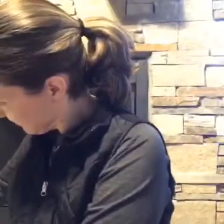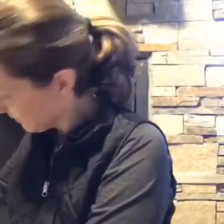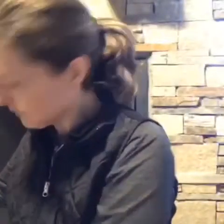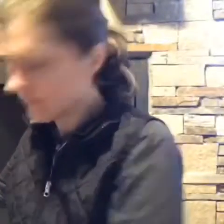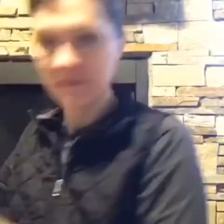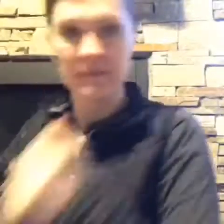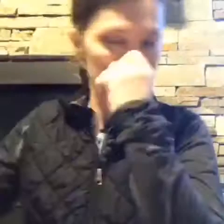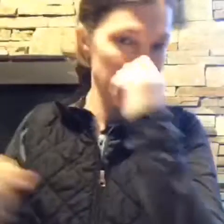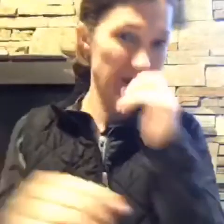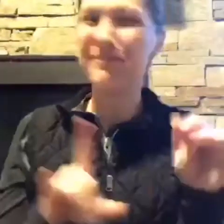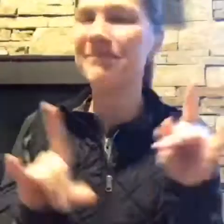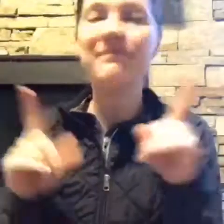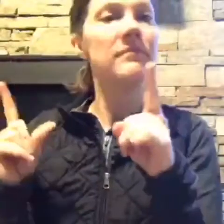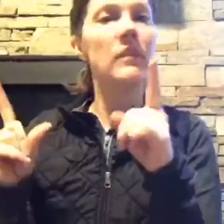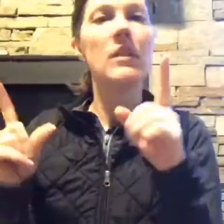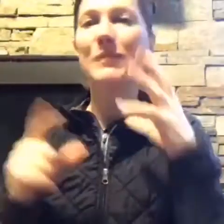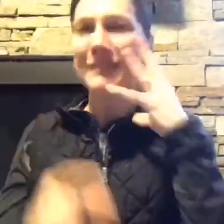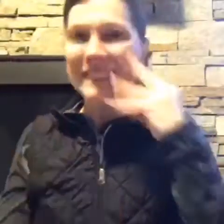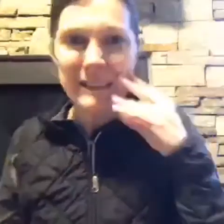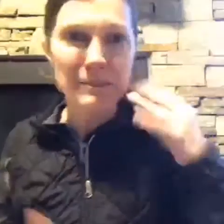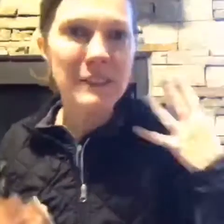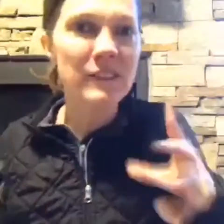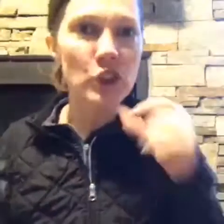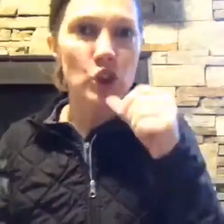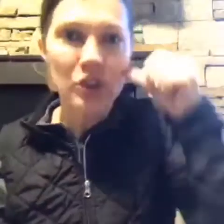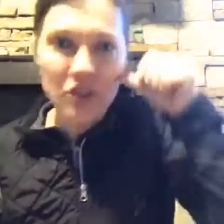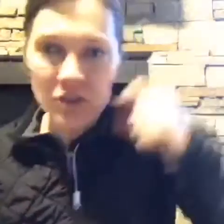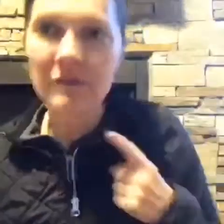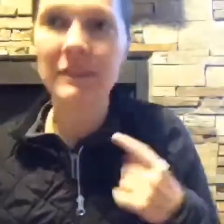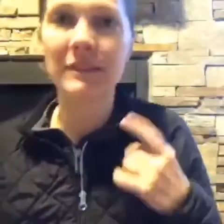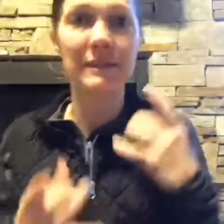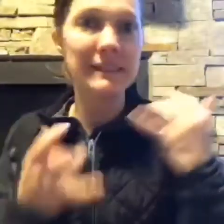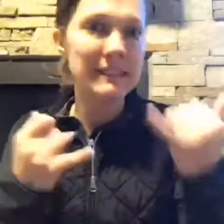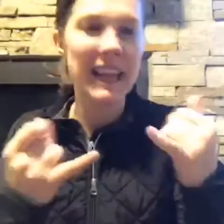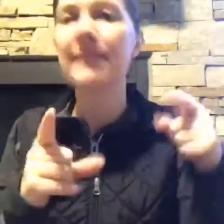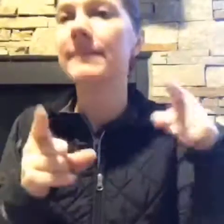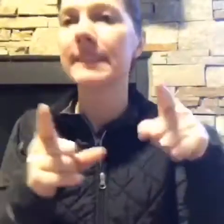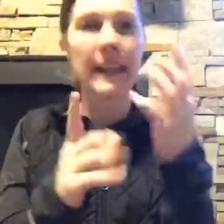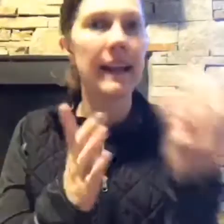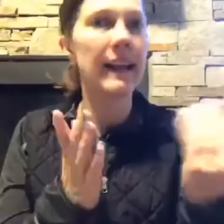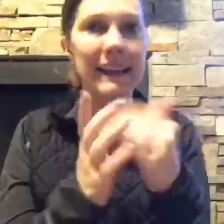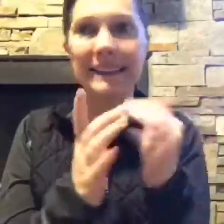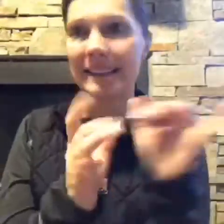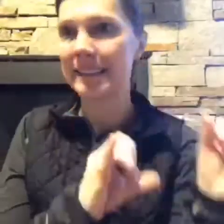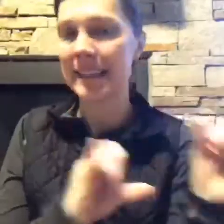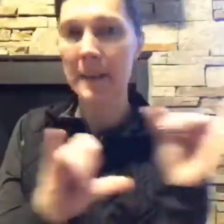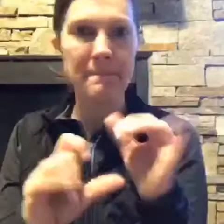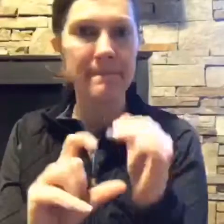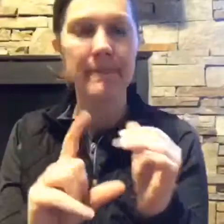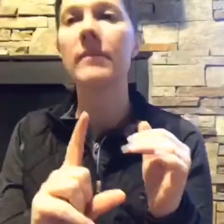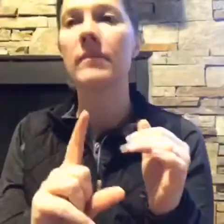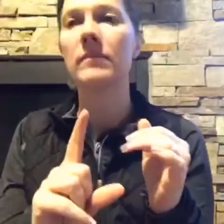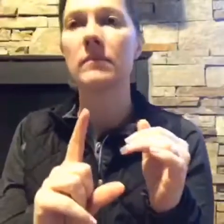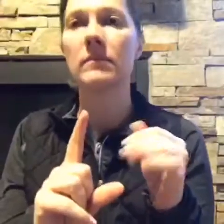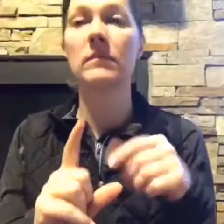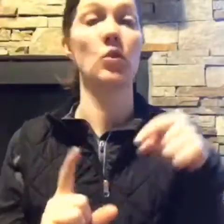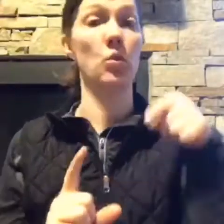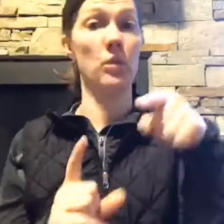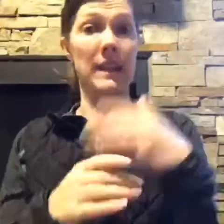been doing. That's all it is. Okay, this problem here, it's kind of 2 parts to it. There's a question that ultimately says